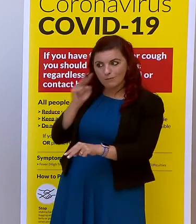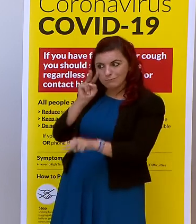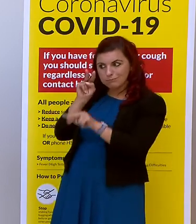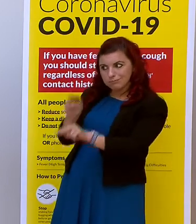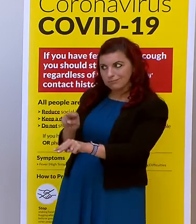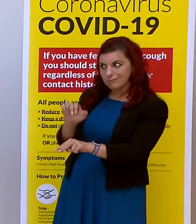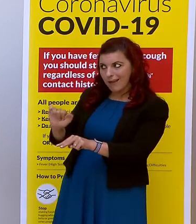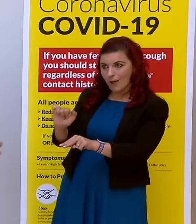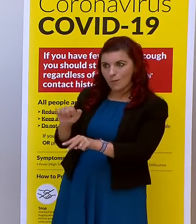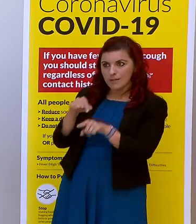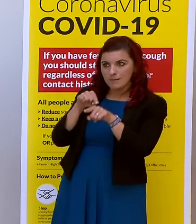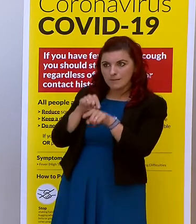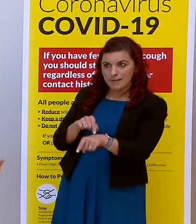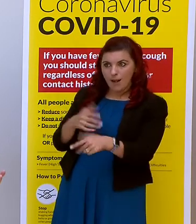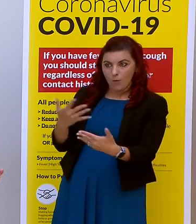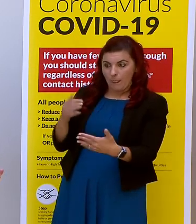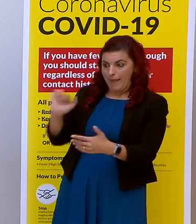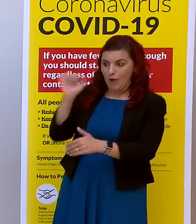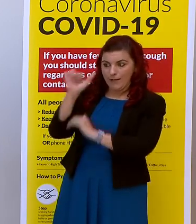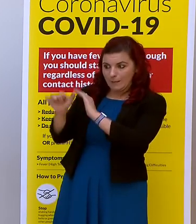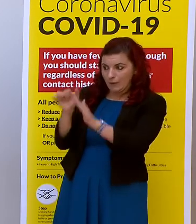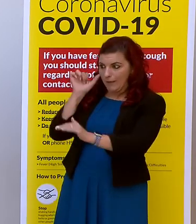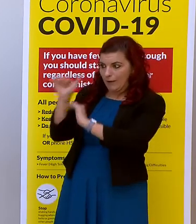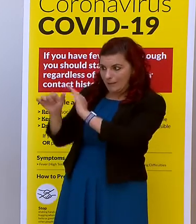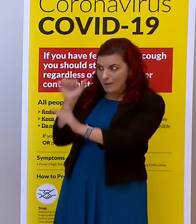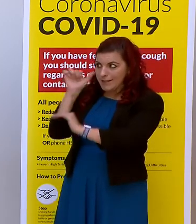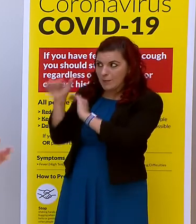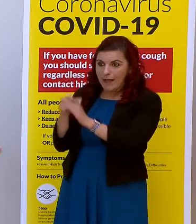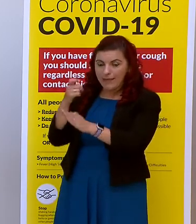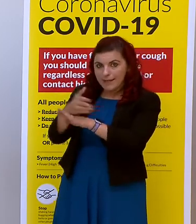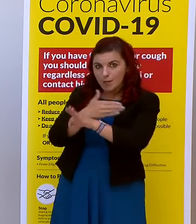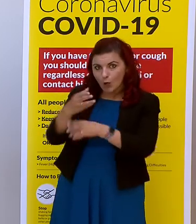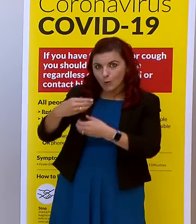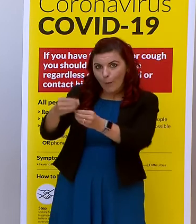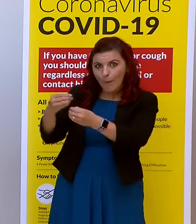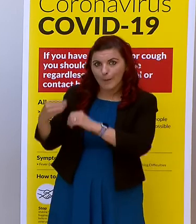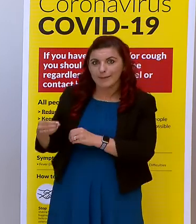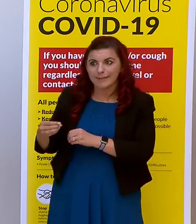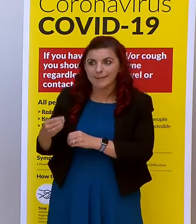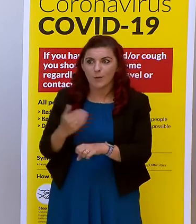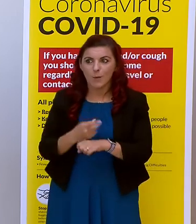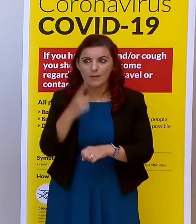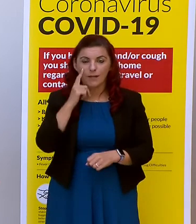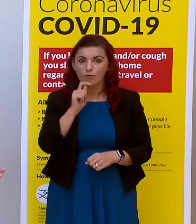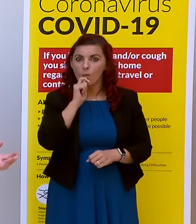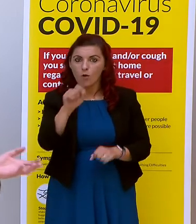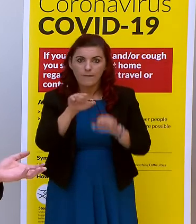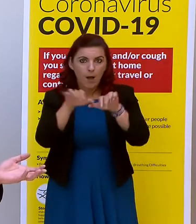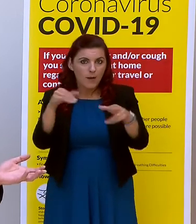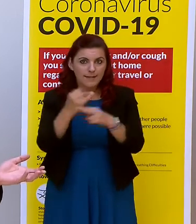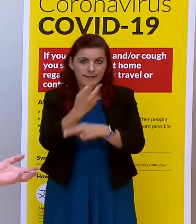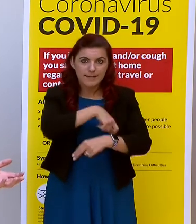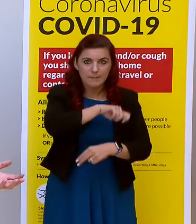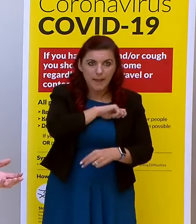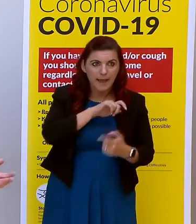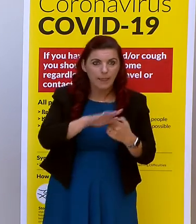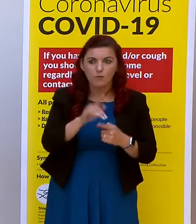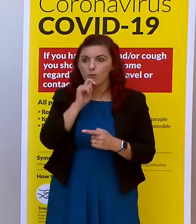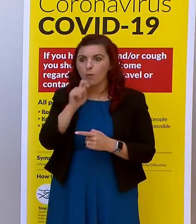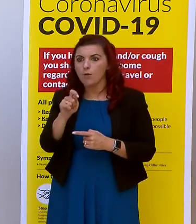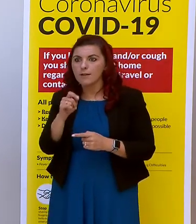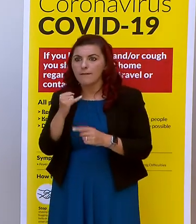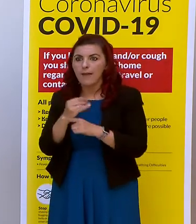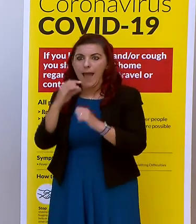evidence, which is just experience as they begin to reopen. We see reports of outbreaks in Spain. There was a report of an outbreak at a house